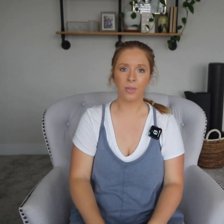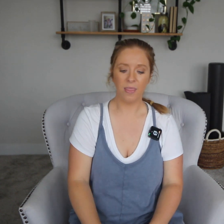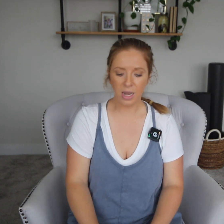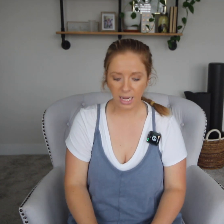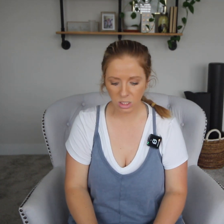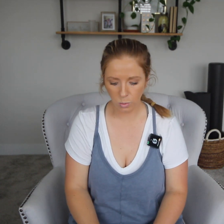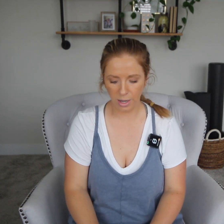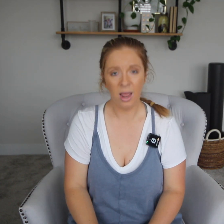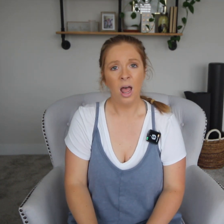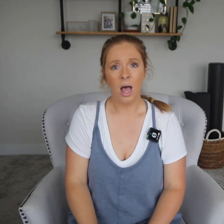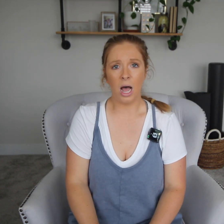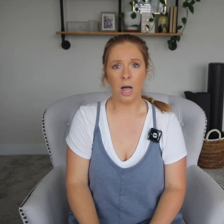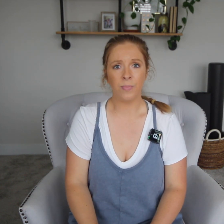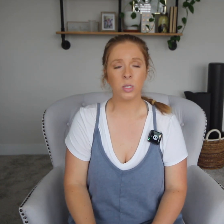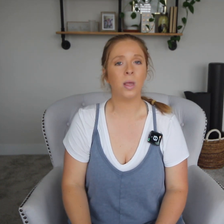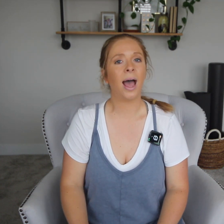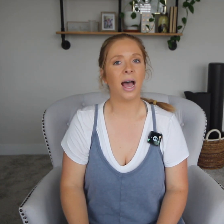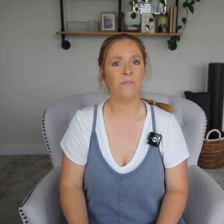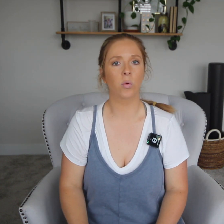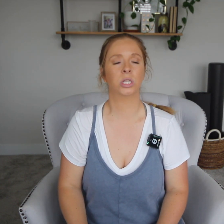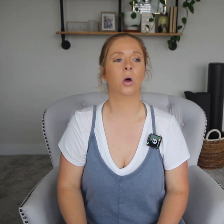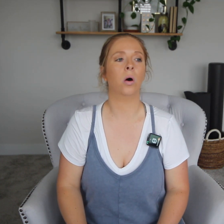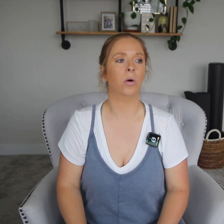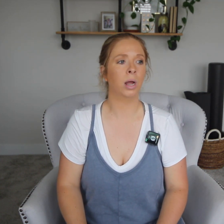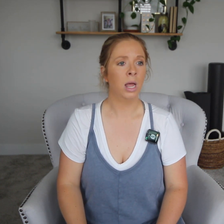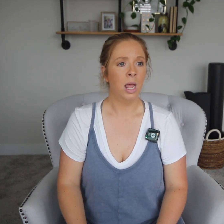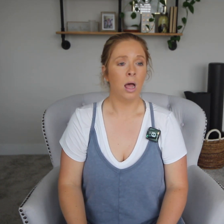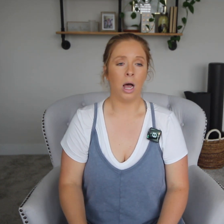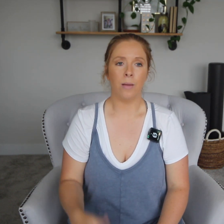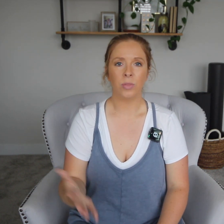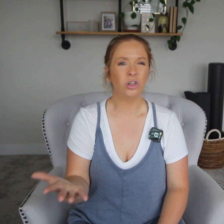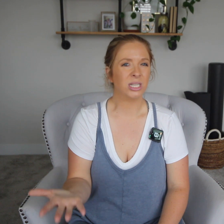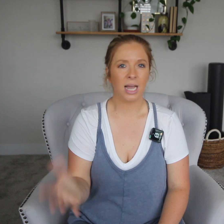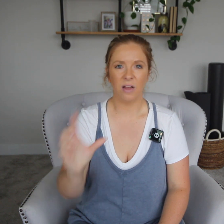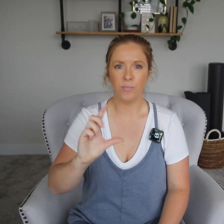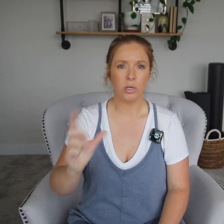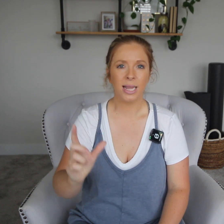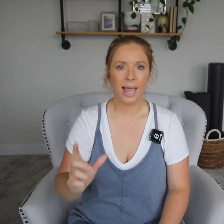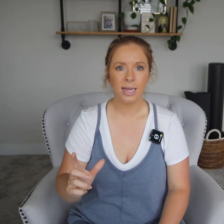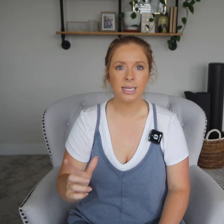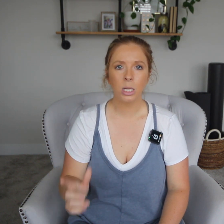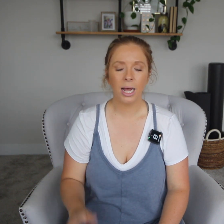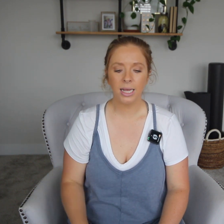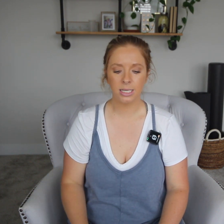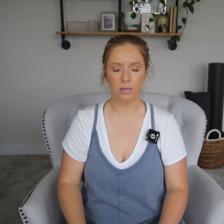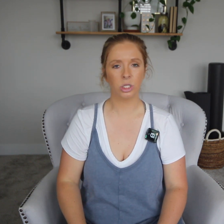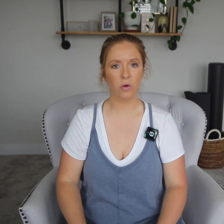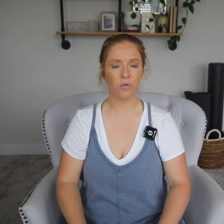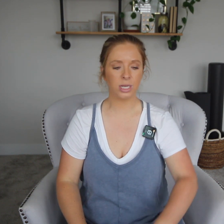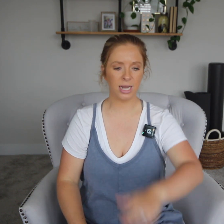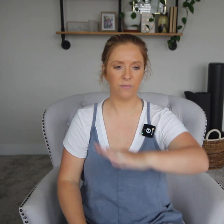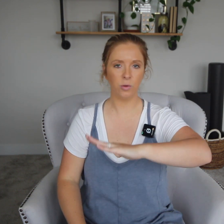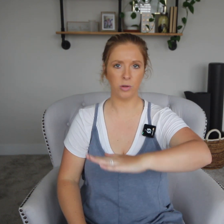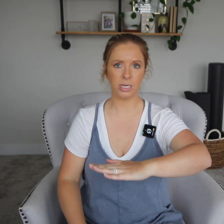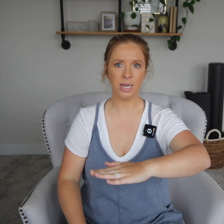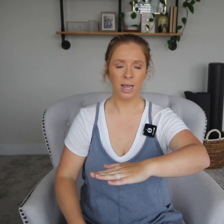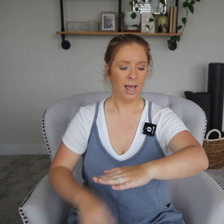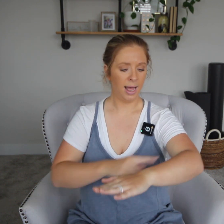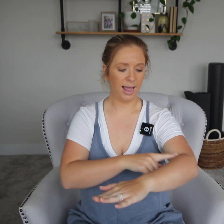The next one is we have what's called, they're just kind of music eggs in class. So for the sign for music, I have